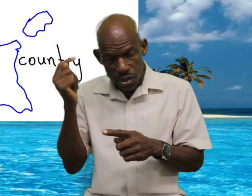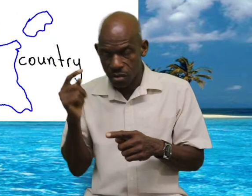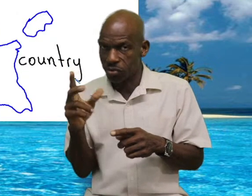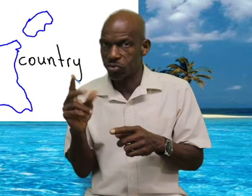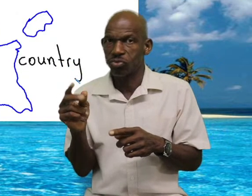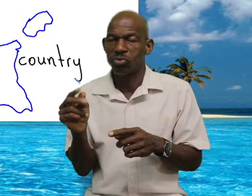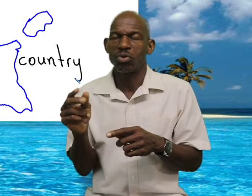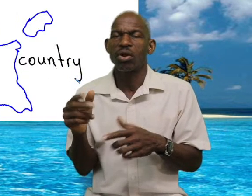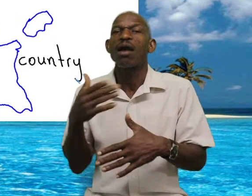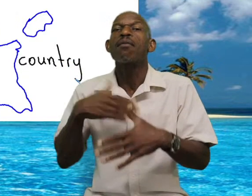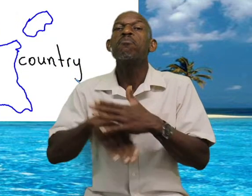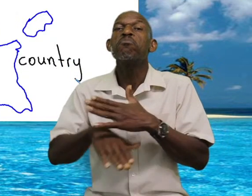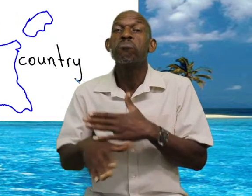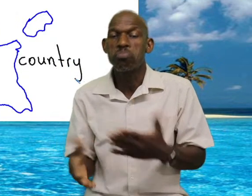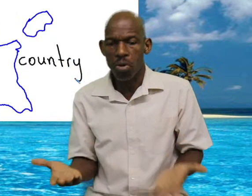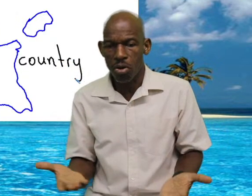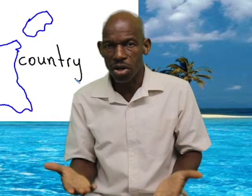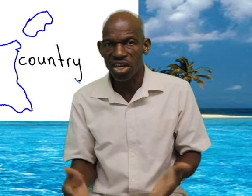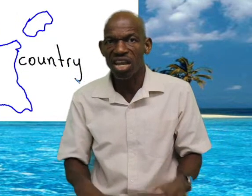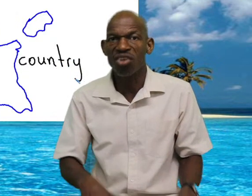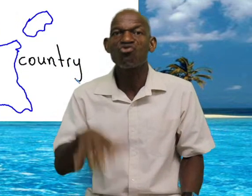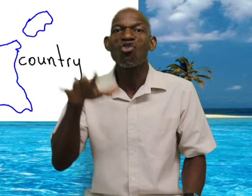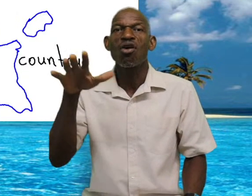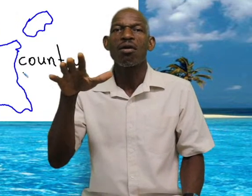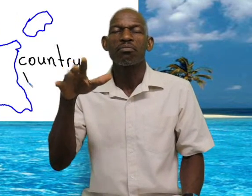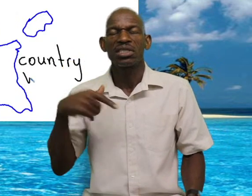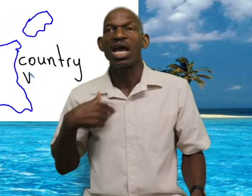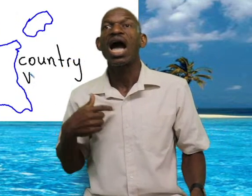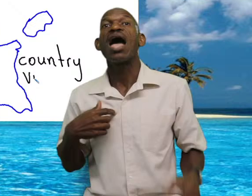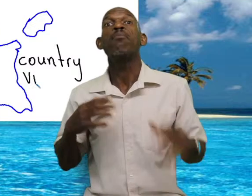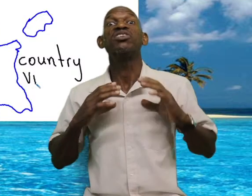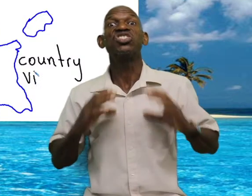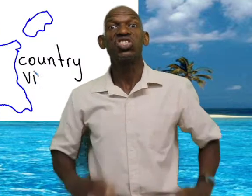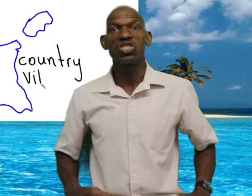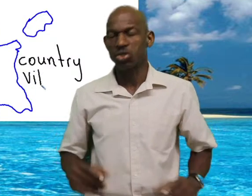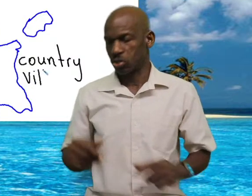You were born here. Your country, your village,